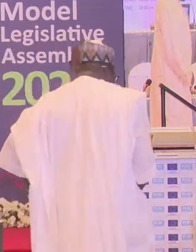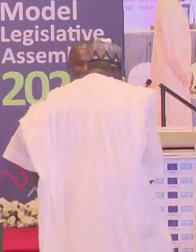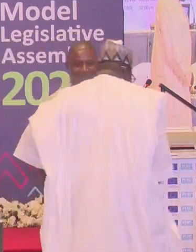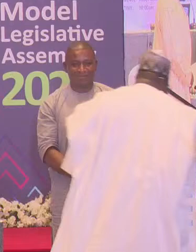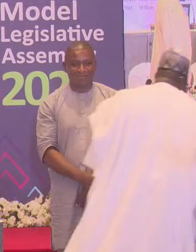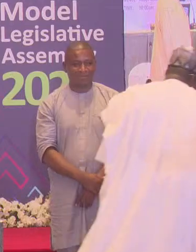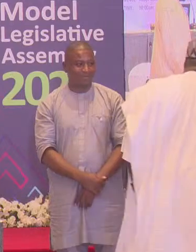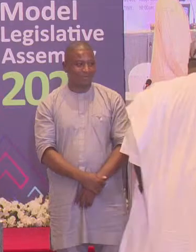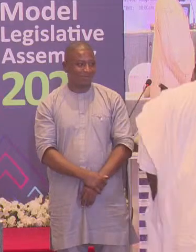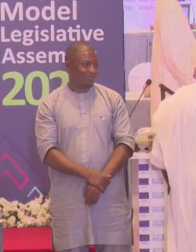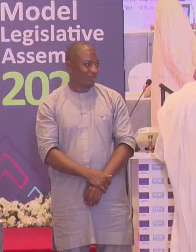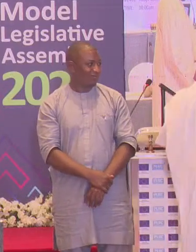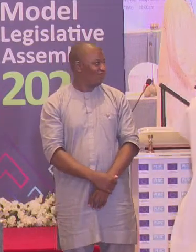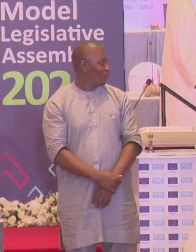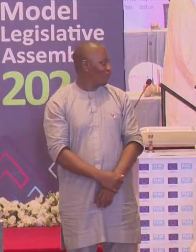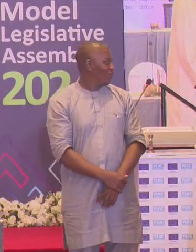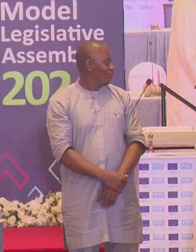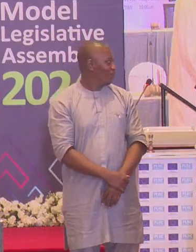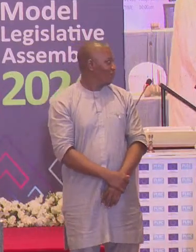Doyun Kyoku,